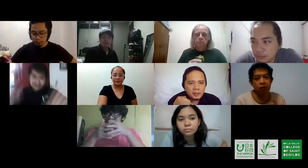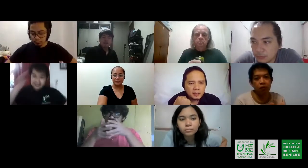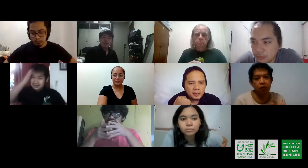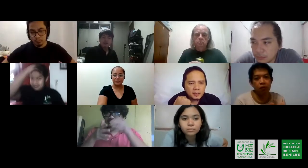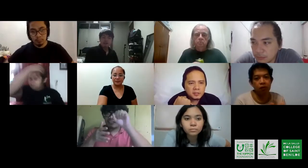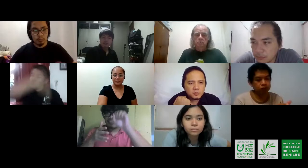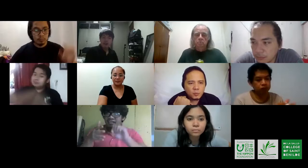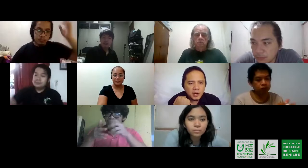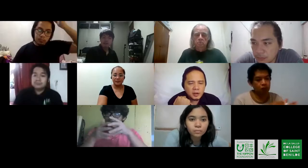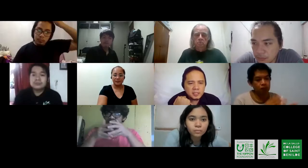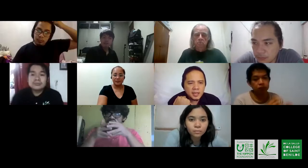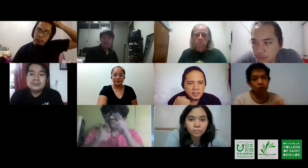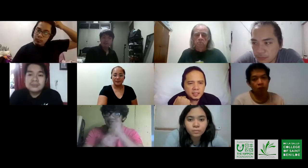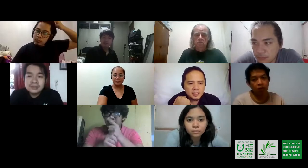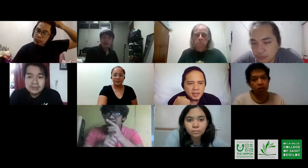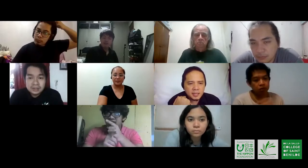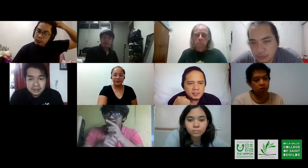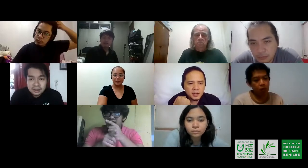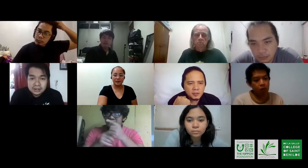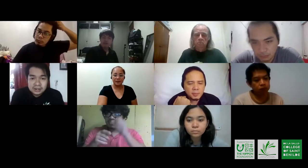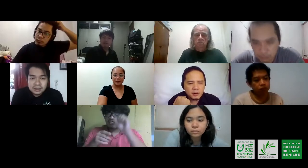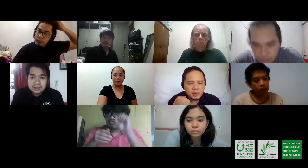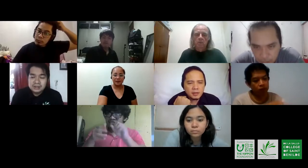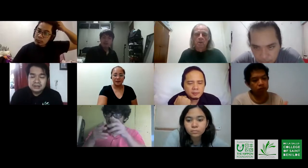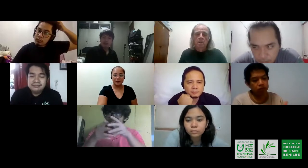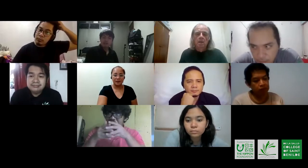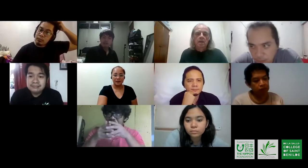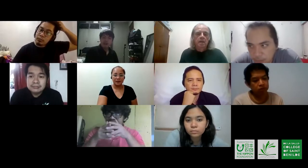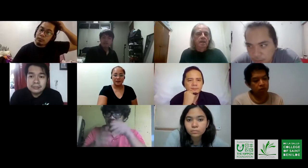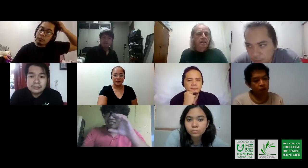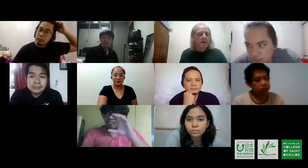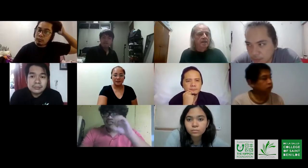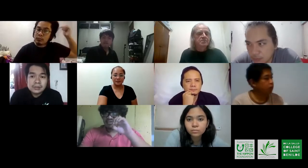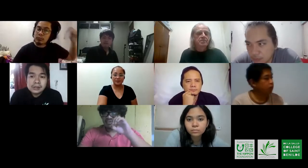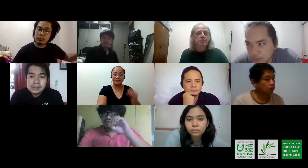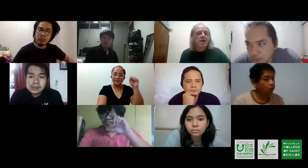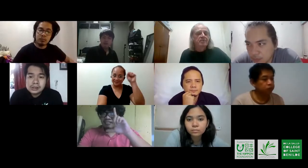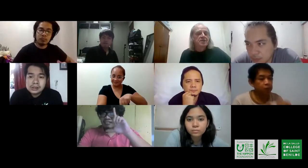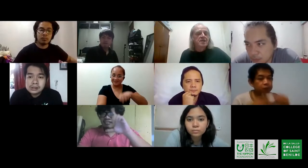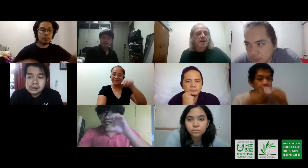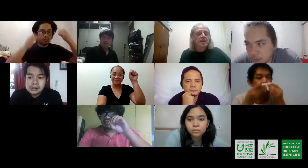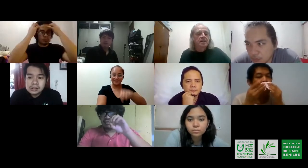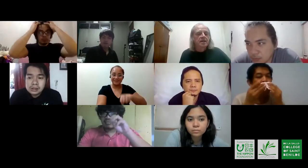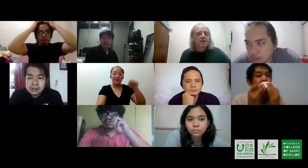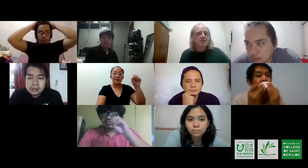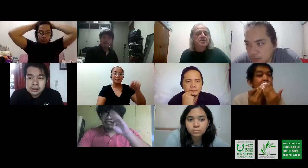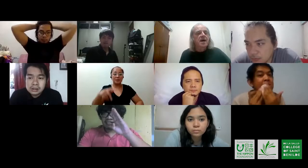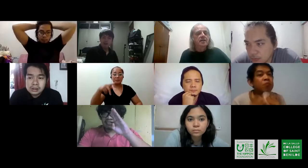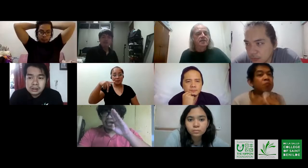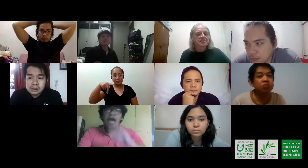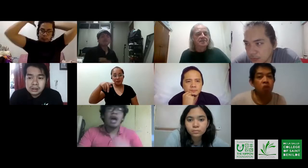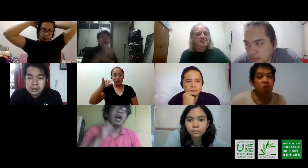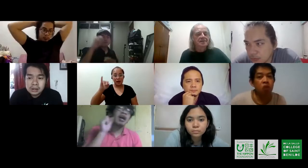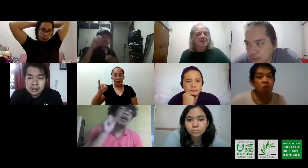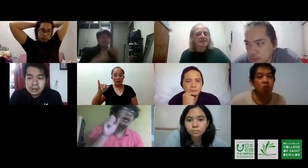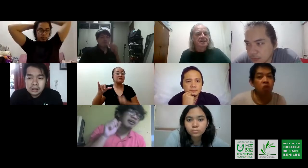Colombia is where exactly? Is that in South America? Yes, but Providence Island is